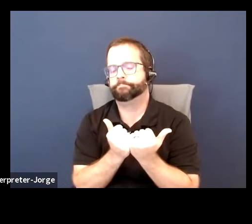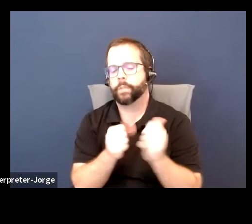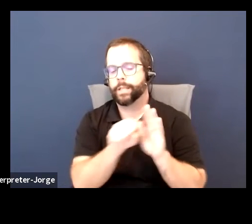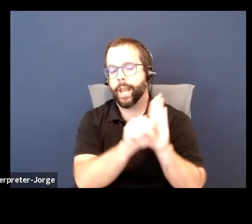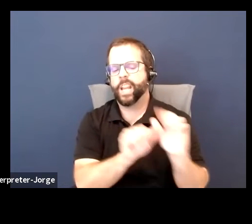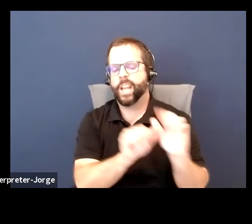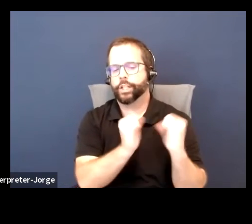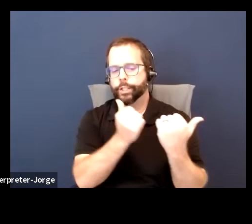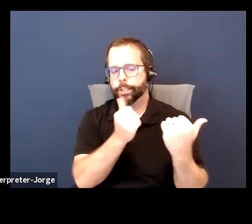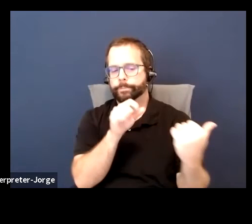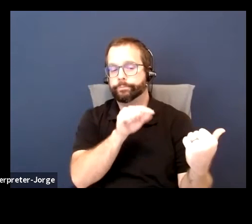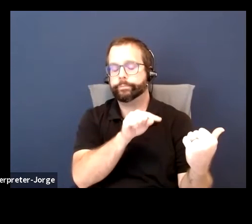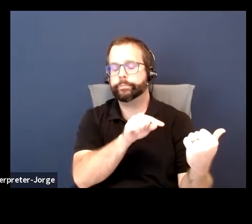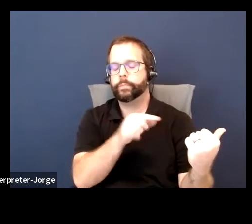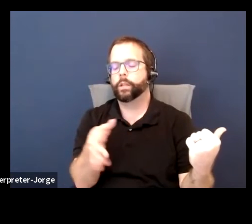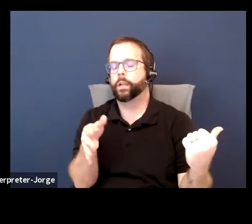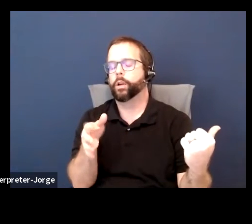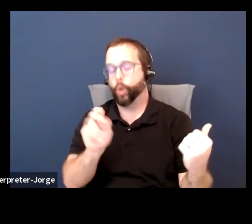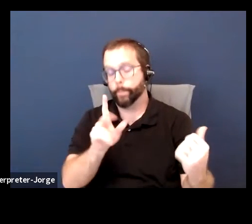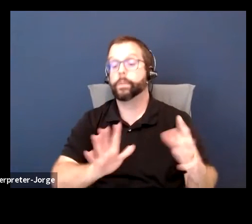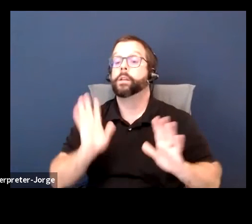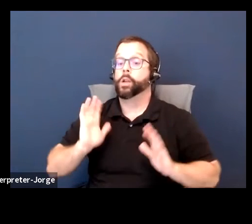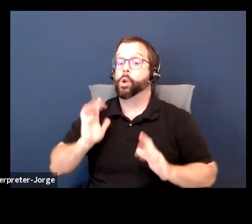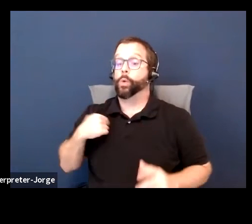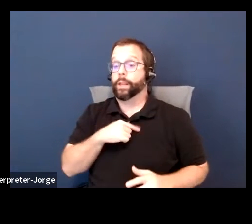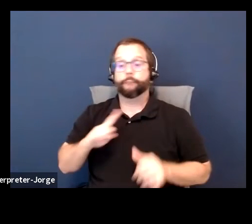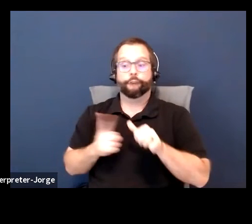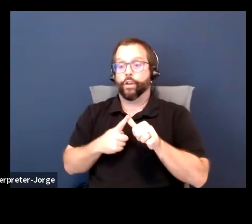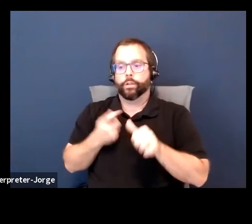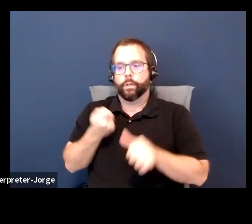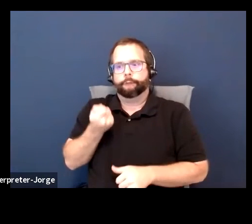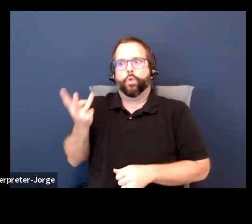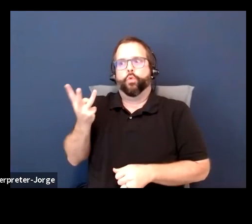we were one of the first ones to receive one of the